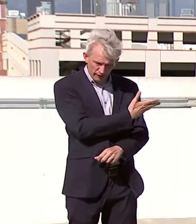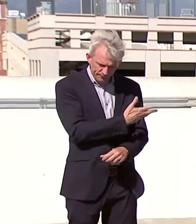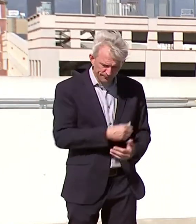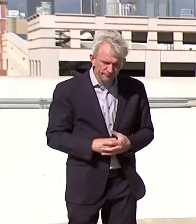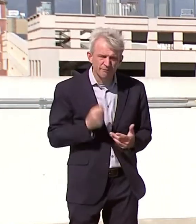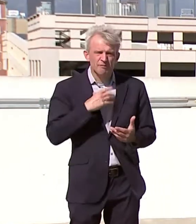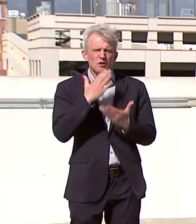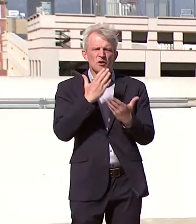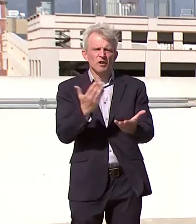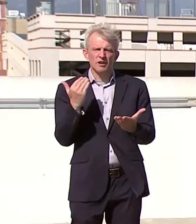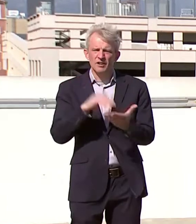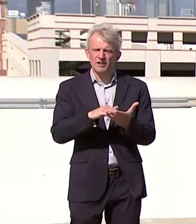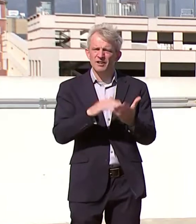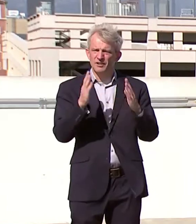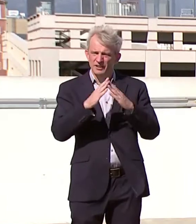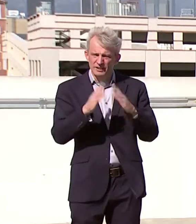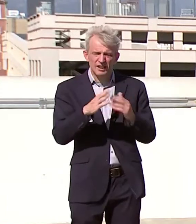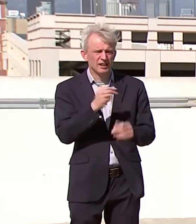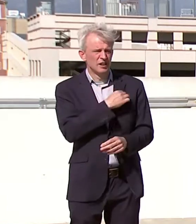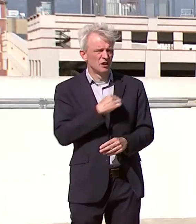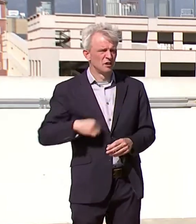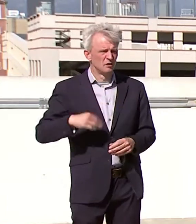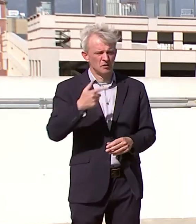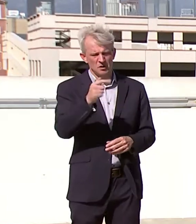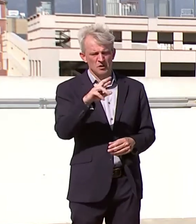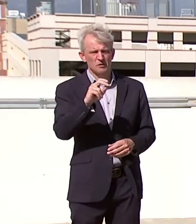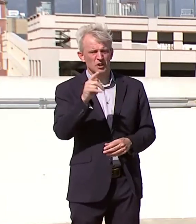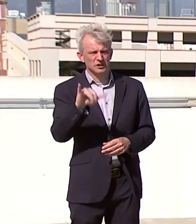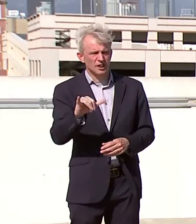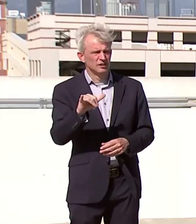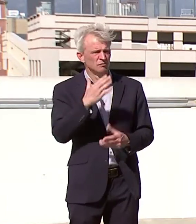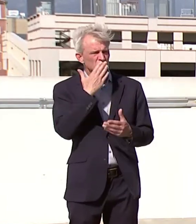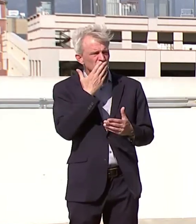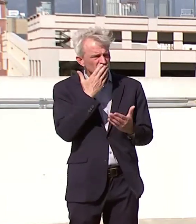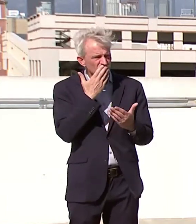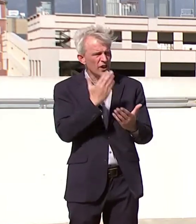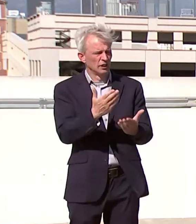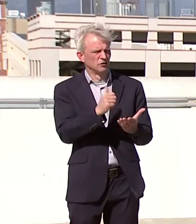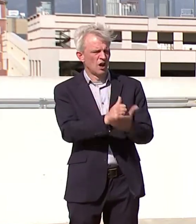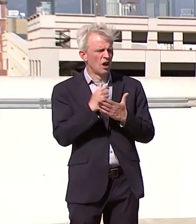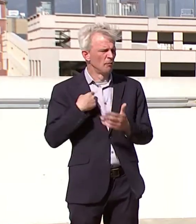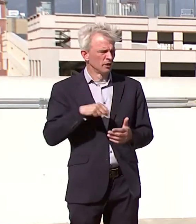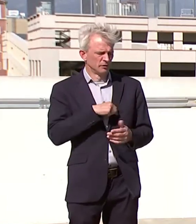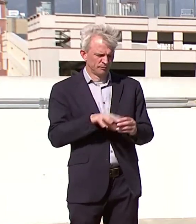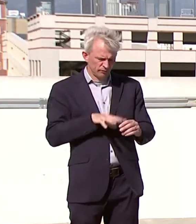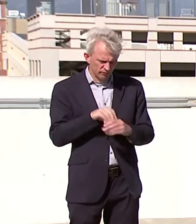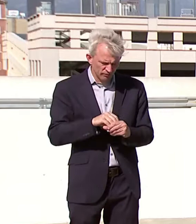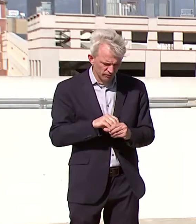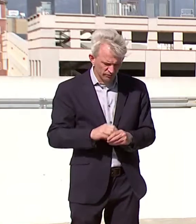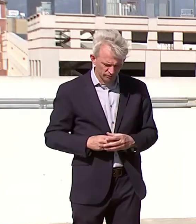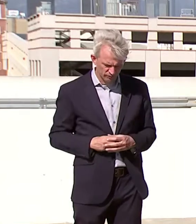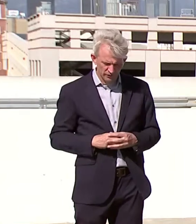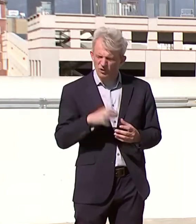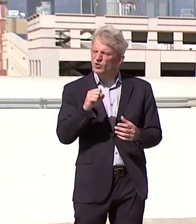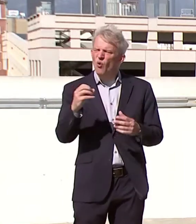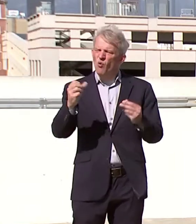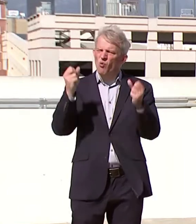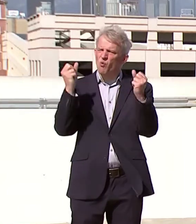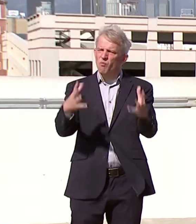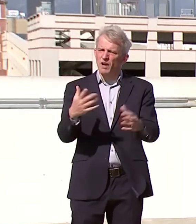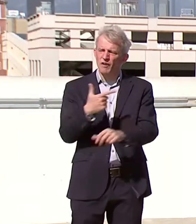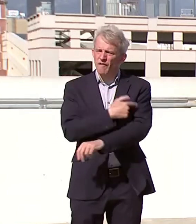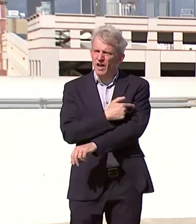the city and Mayor Garcetti. Thanks for helping us to be a part of this. There have been so many vaccines